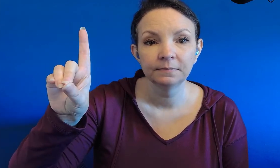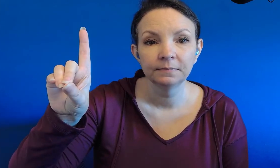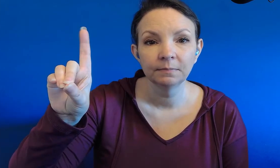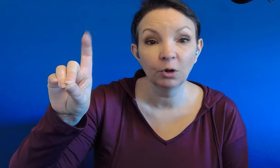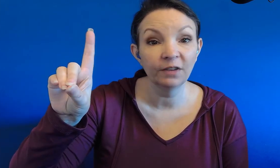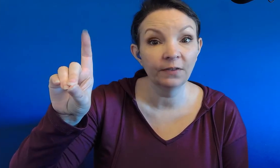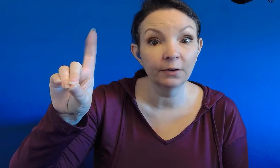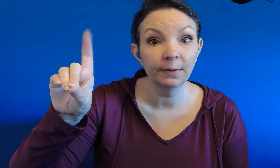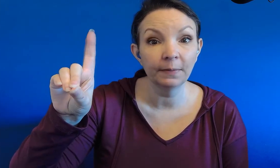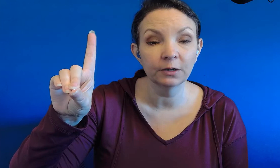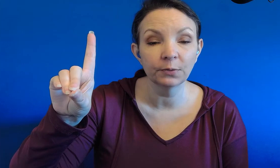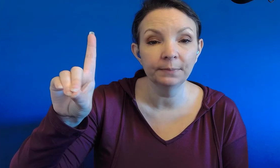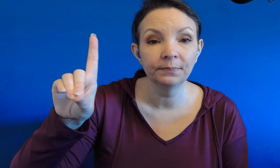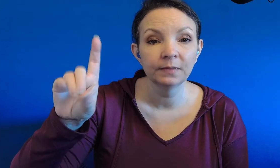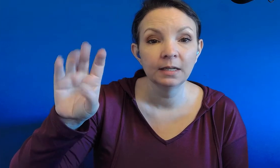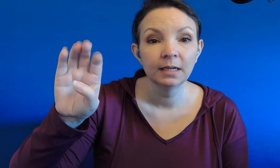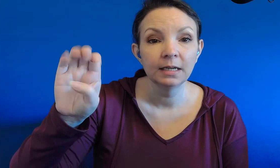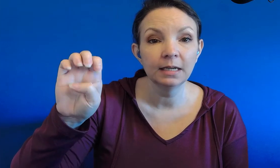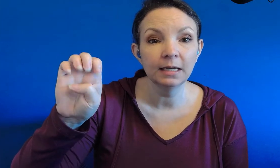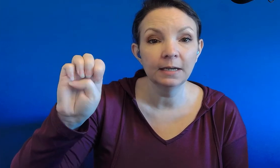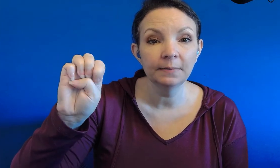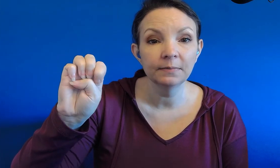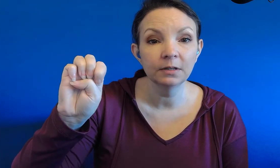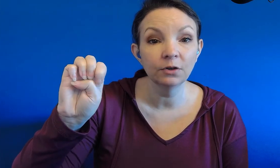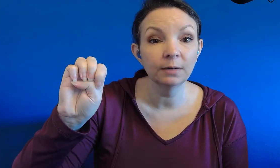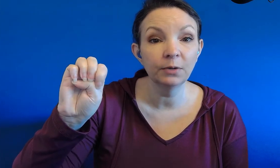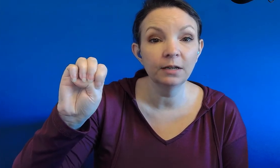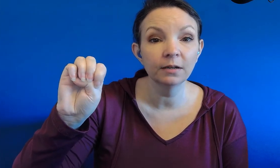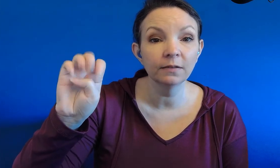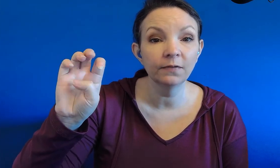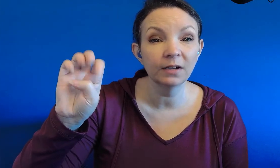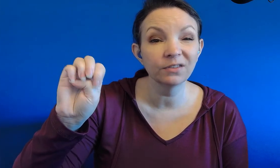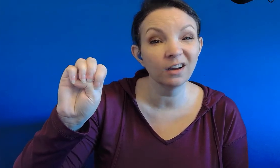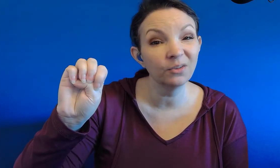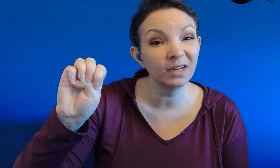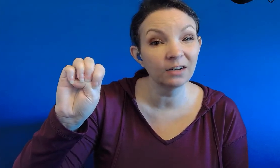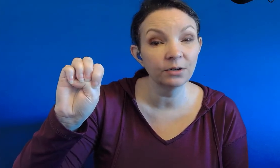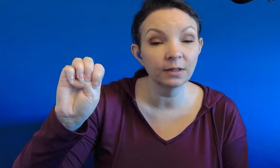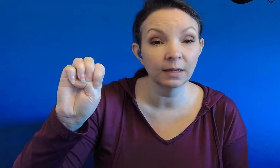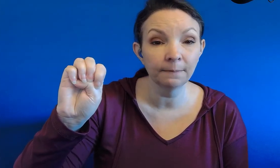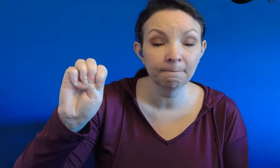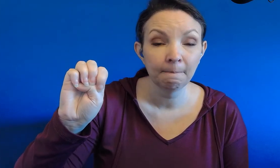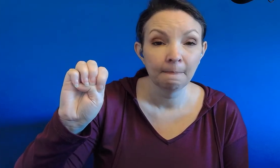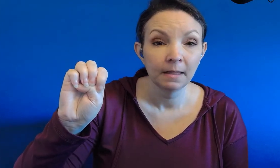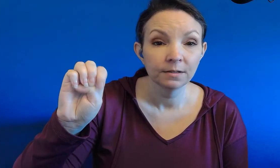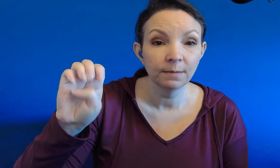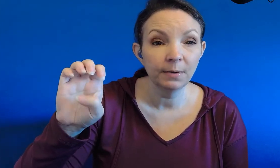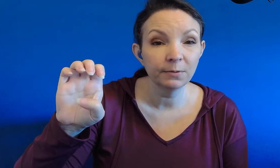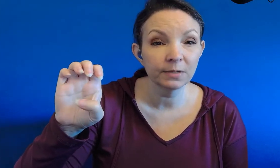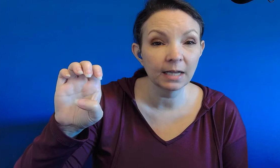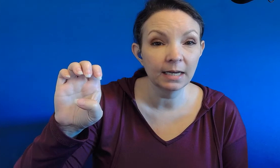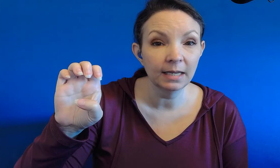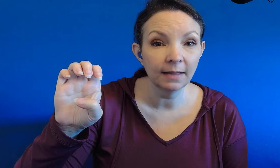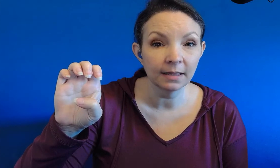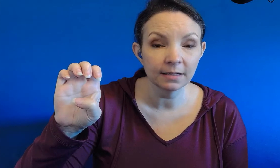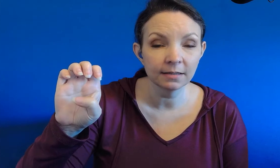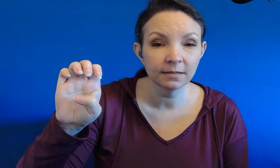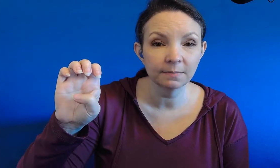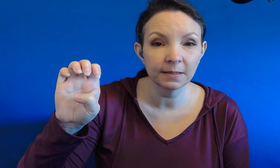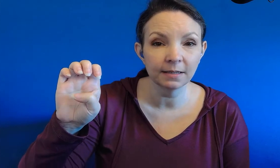pointing finger up on this one, E. So you want to bring your fingers all the way down to your thumb. Some people sign E like this, but the deaf people